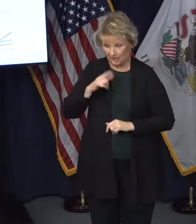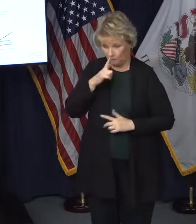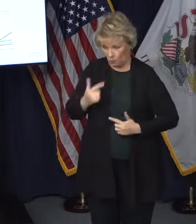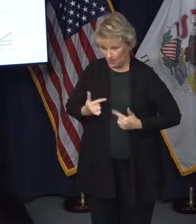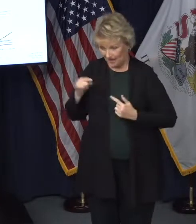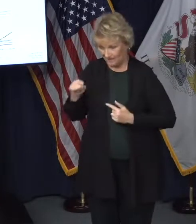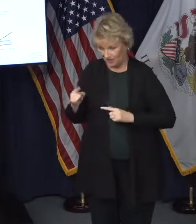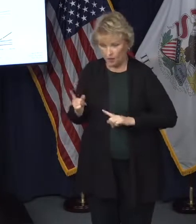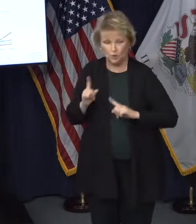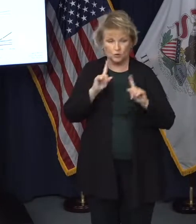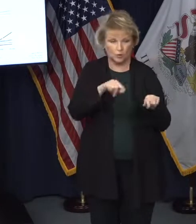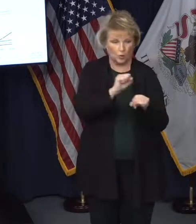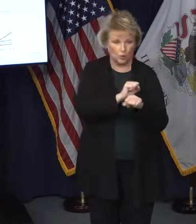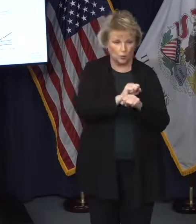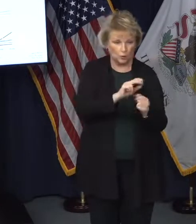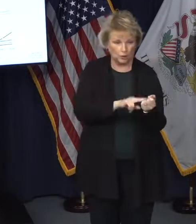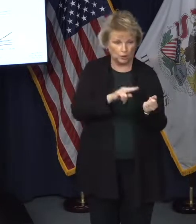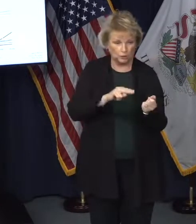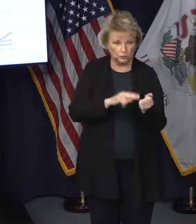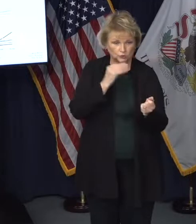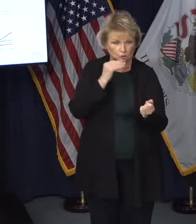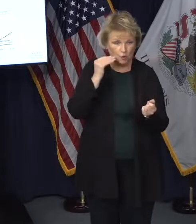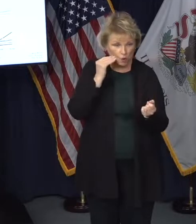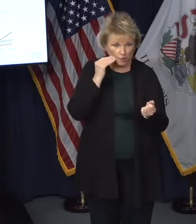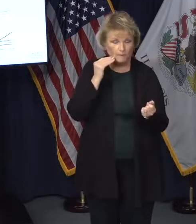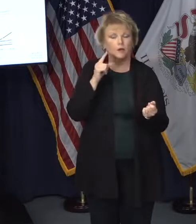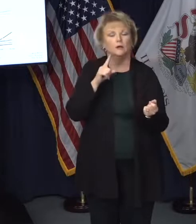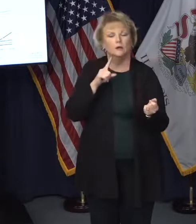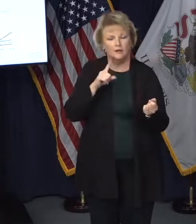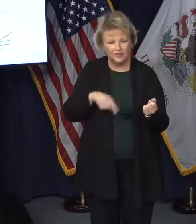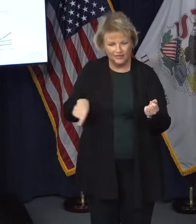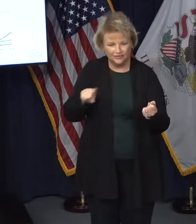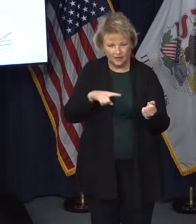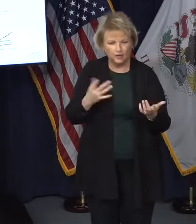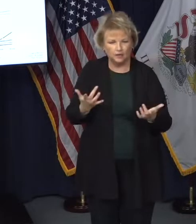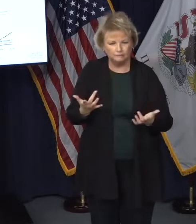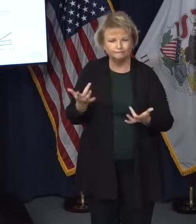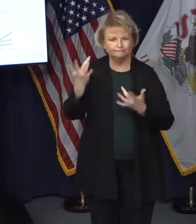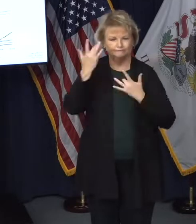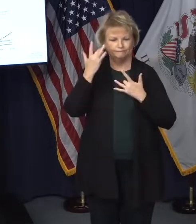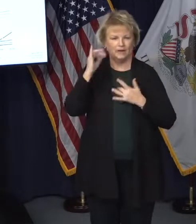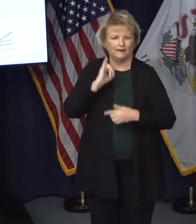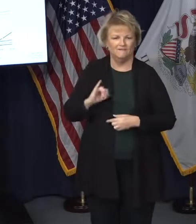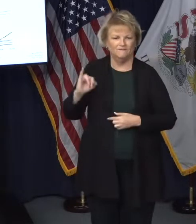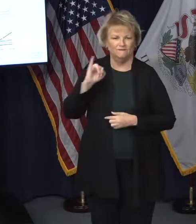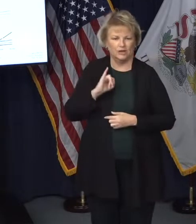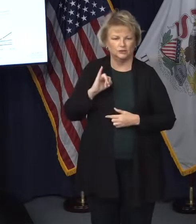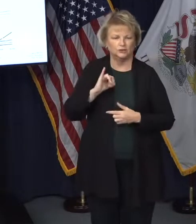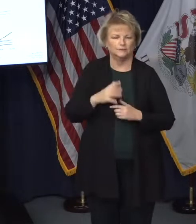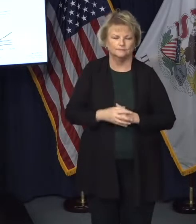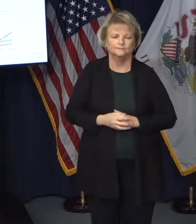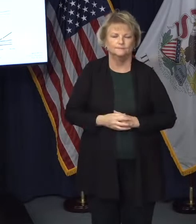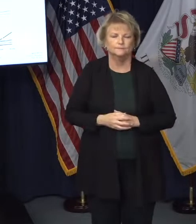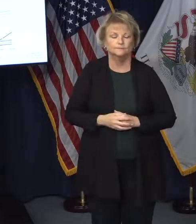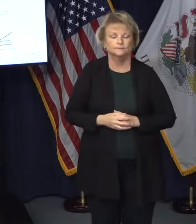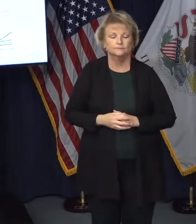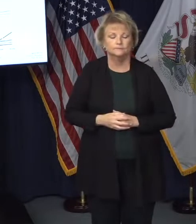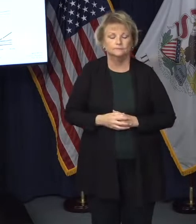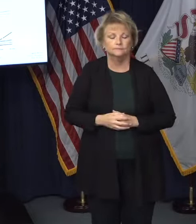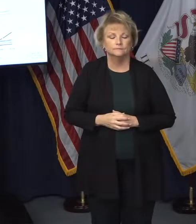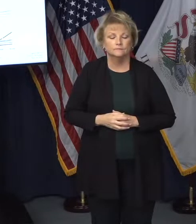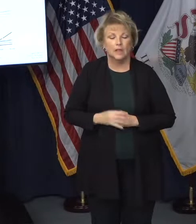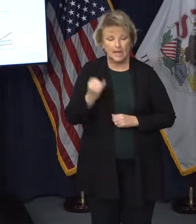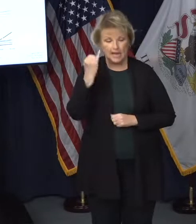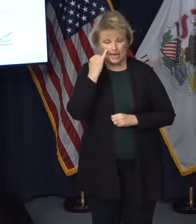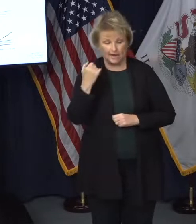to work in these facilities are falling victim to infection. We have seen, when